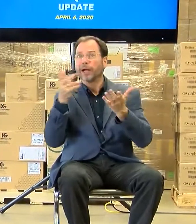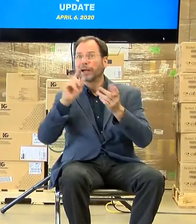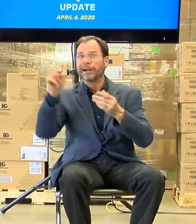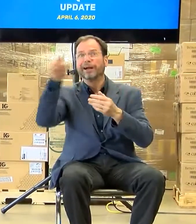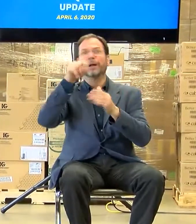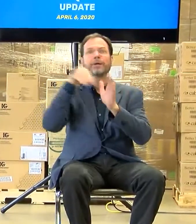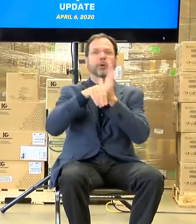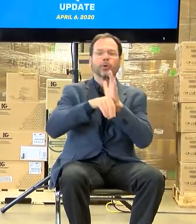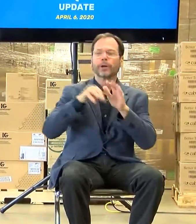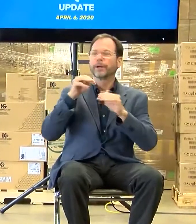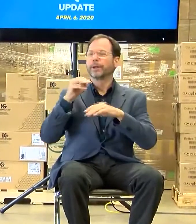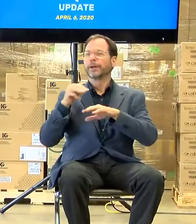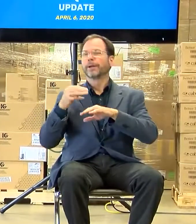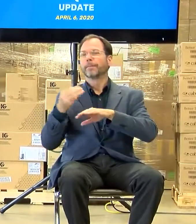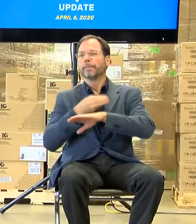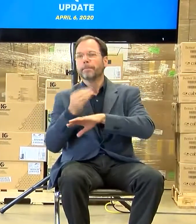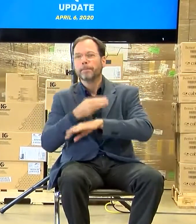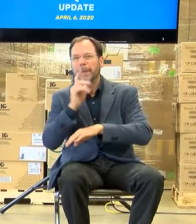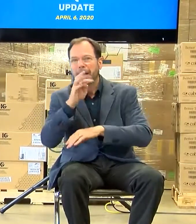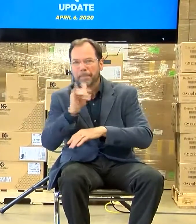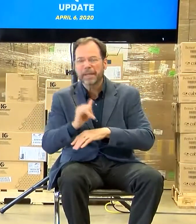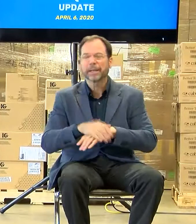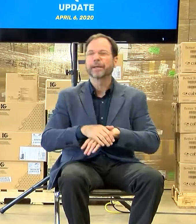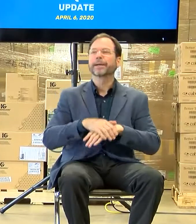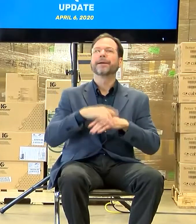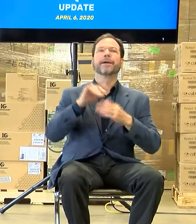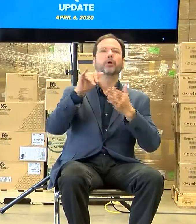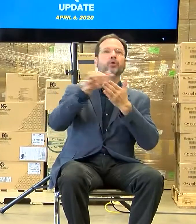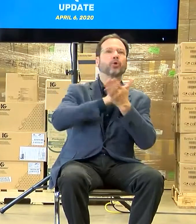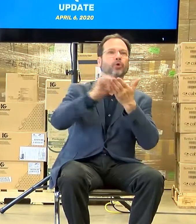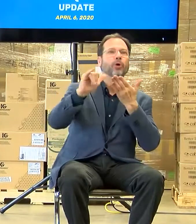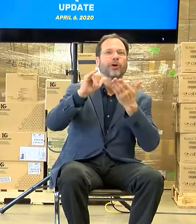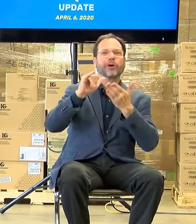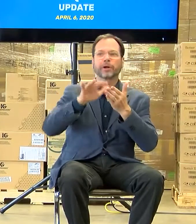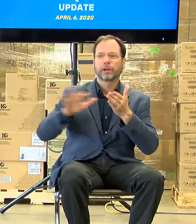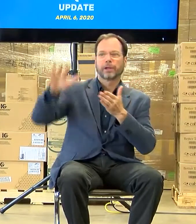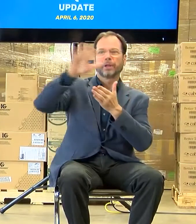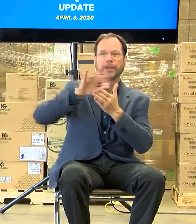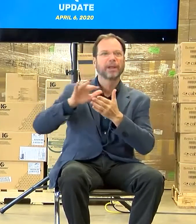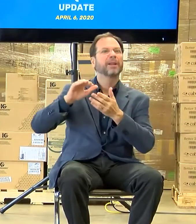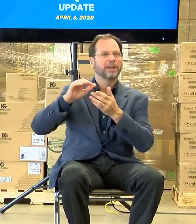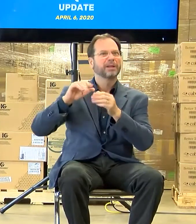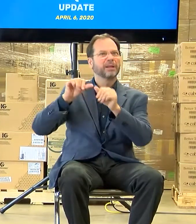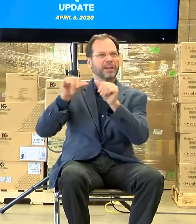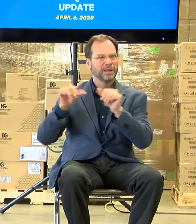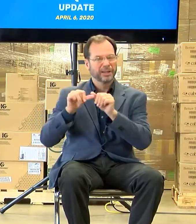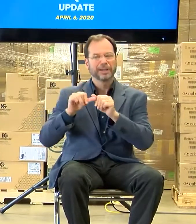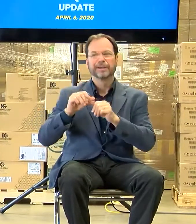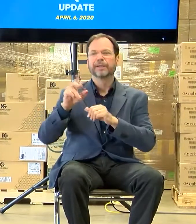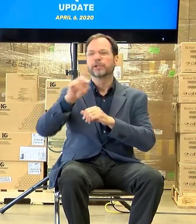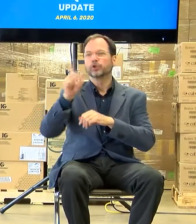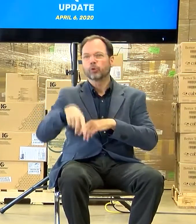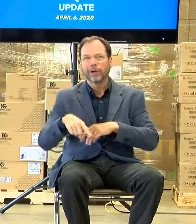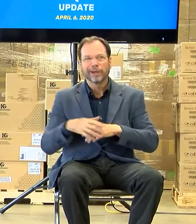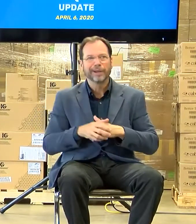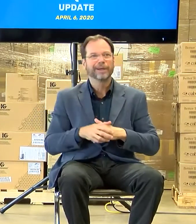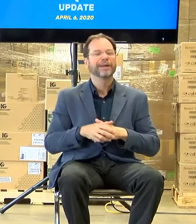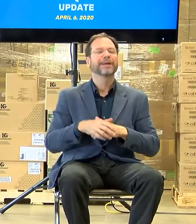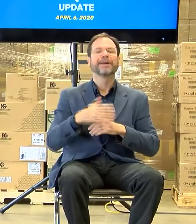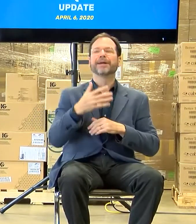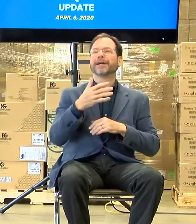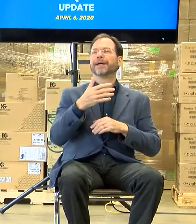Miami, Atlanta, the tri-state area around New York City, as well as Detroit